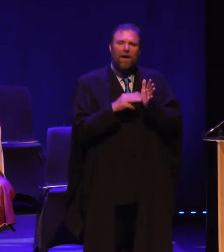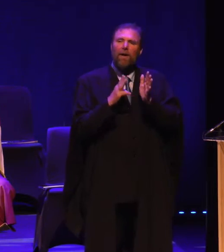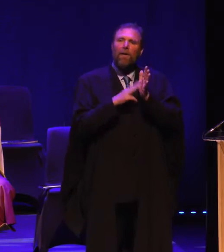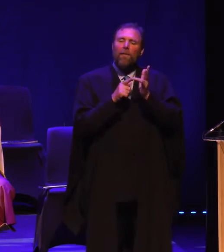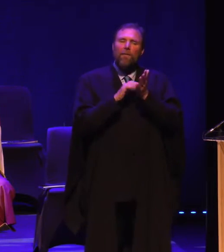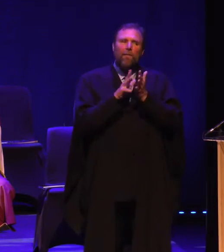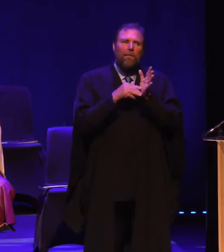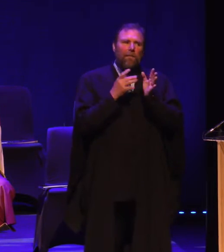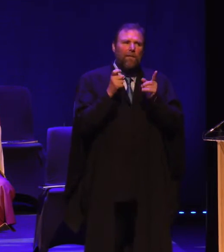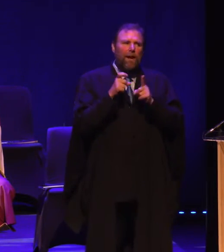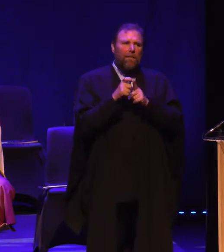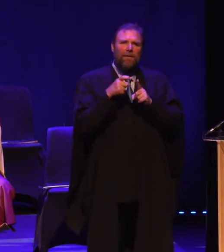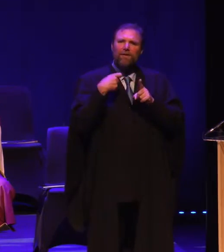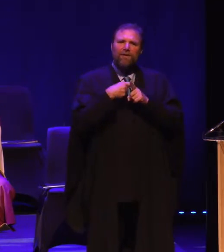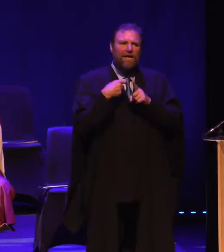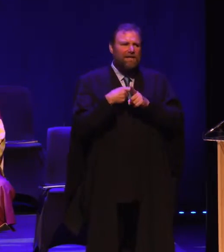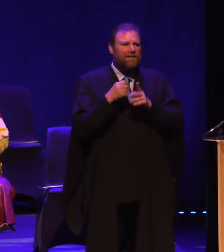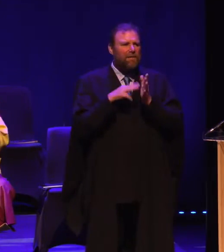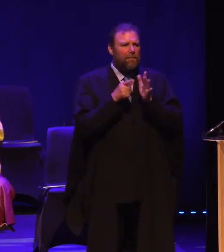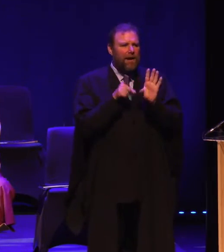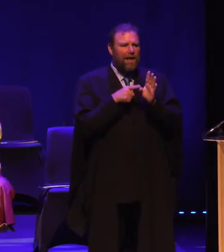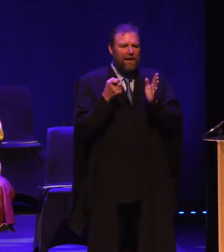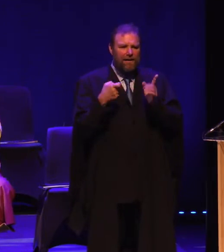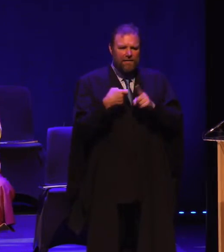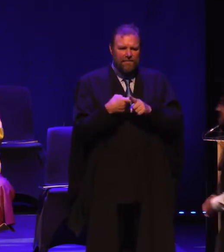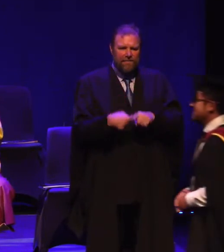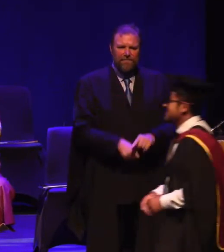Muhammad Fadeus Malek.